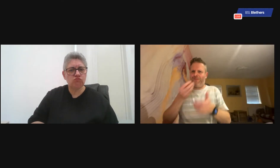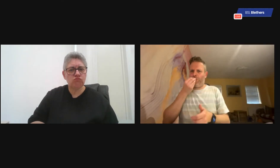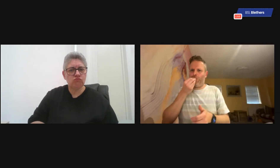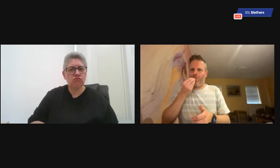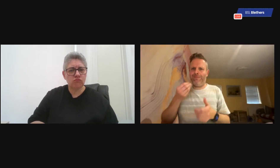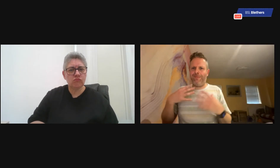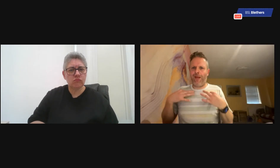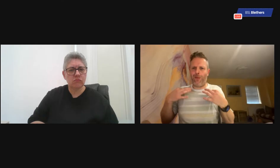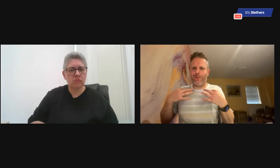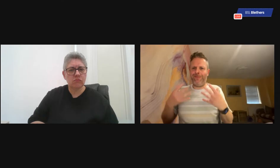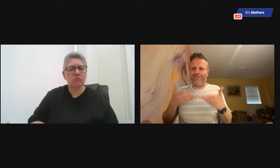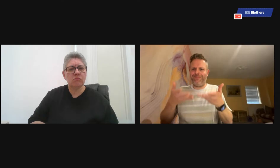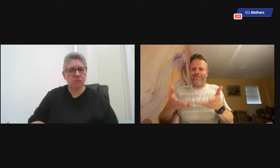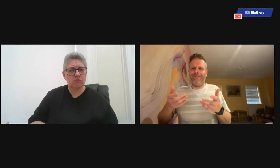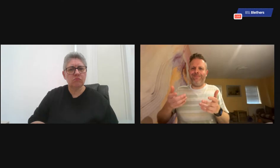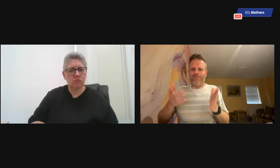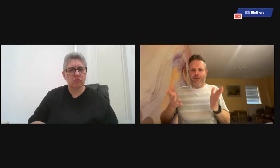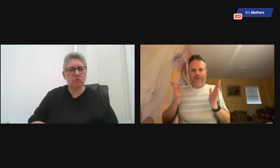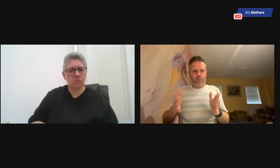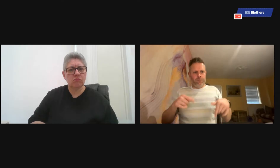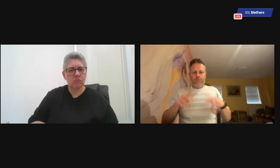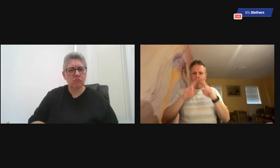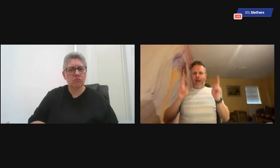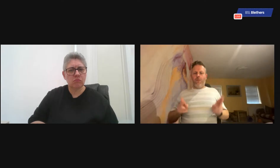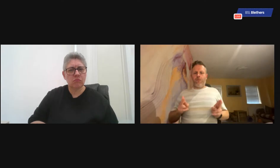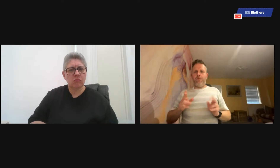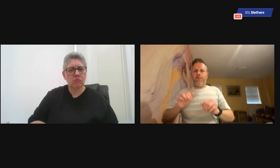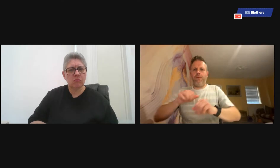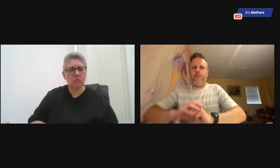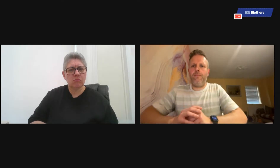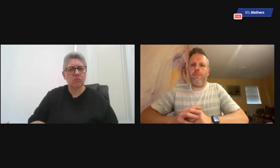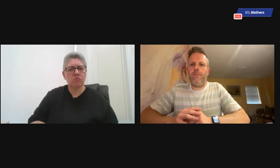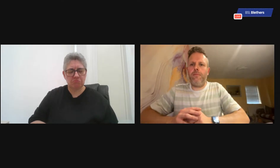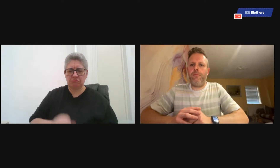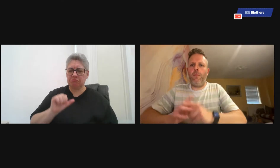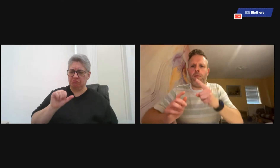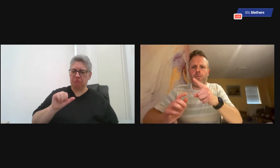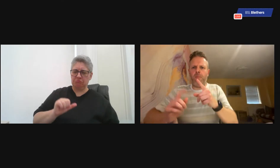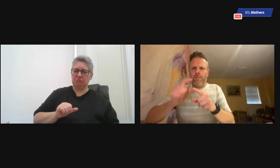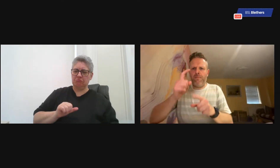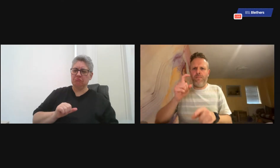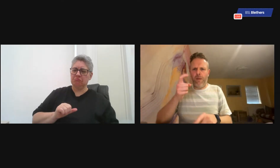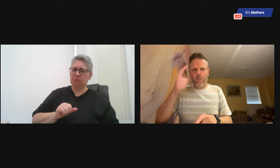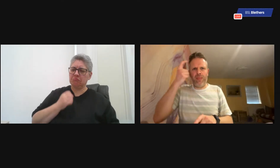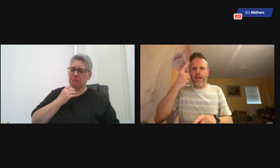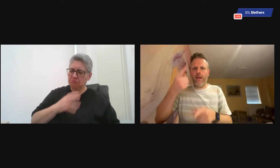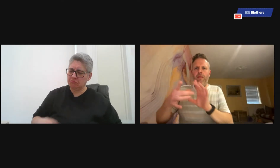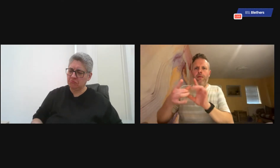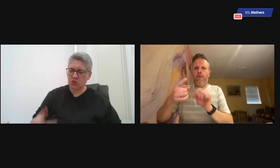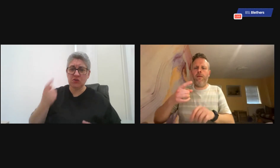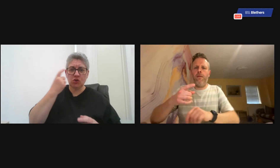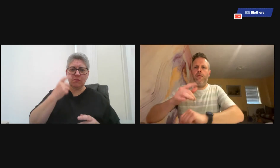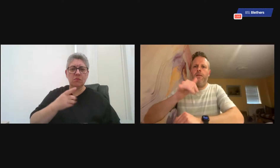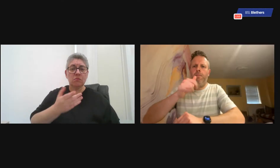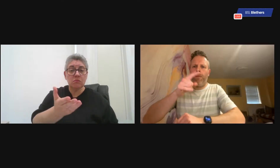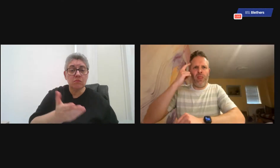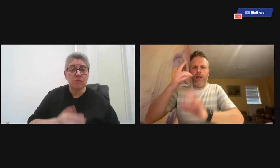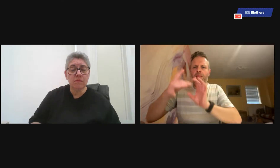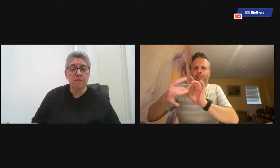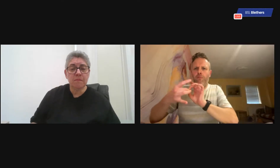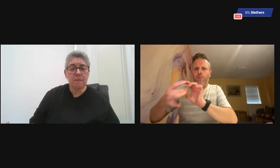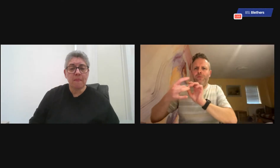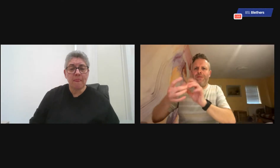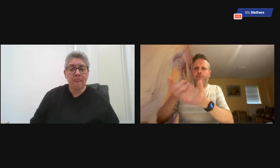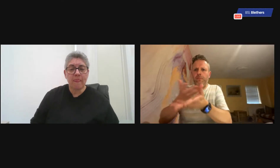It has to be in my home. You couldn't do that through Zoom. I mean, I have to clothe and feed this child. So yeah, absolutely. They would be in my